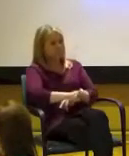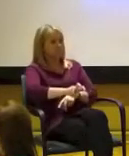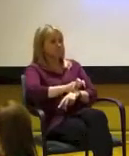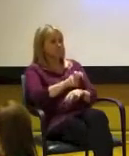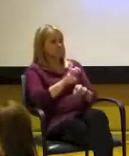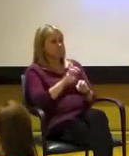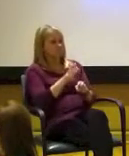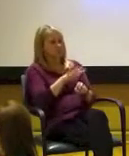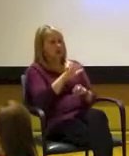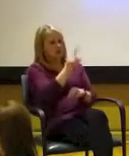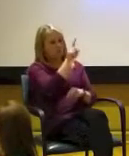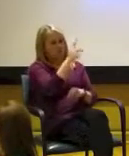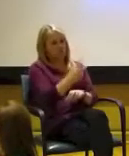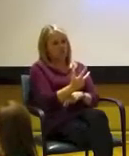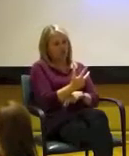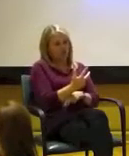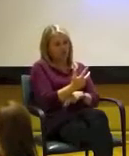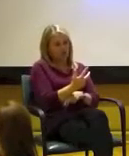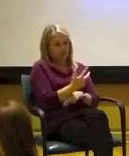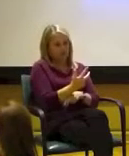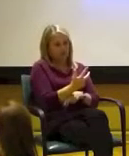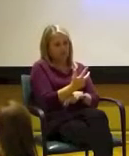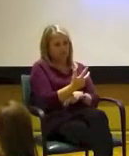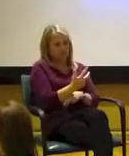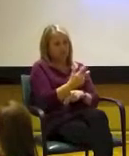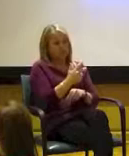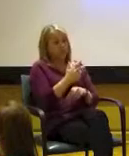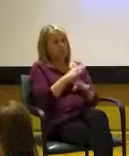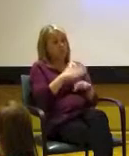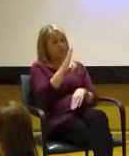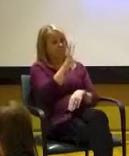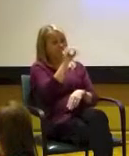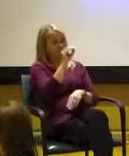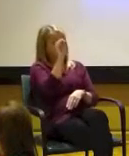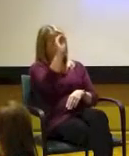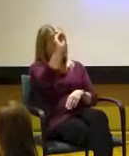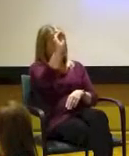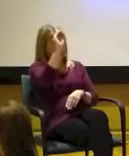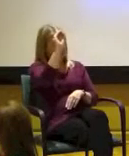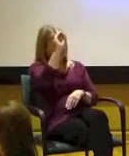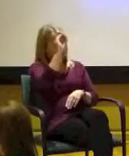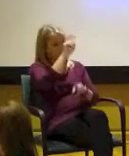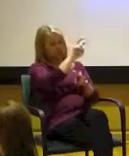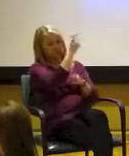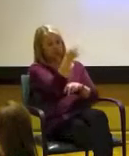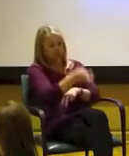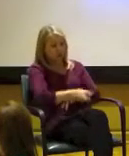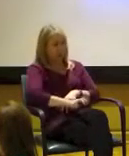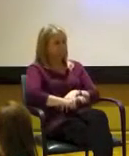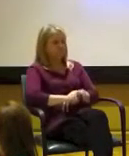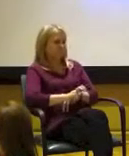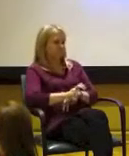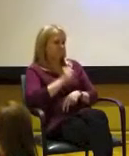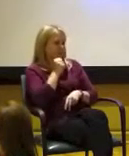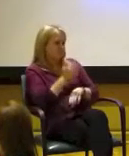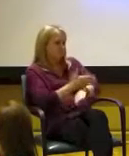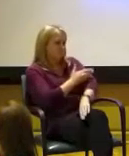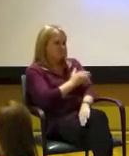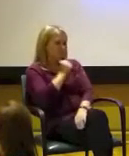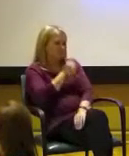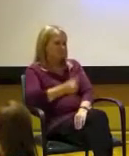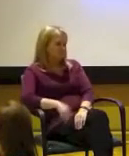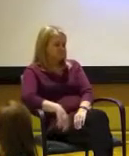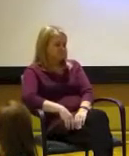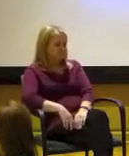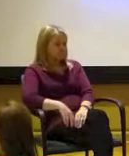about a third. And once it gets beyond 50 degrees, it's not likely to improve.